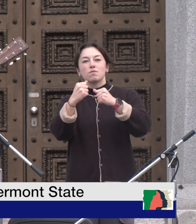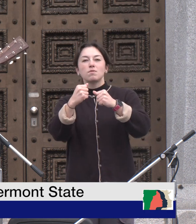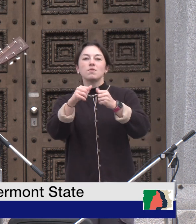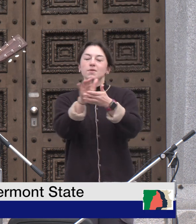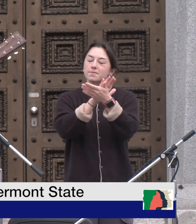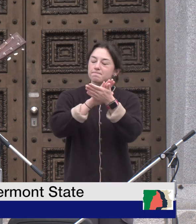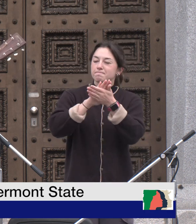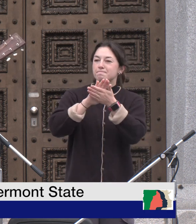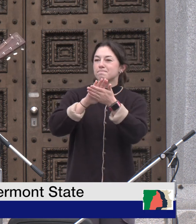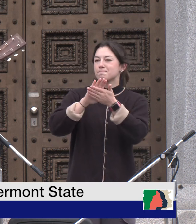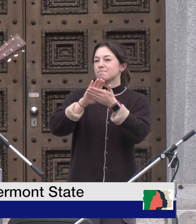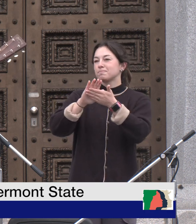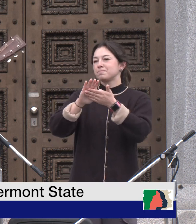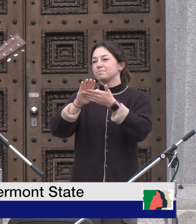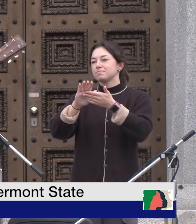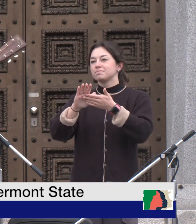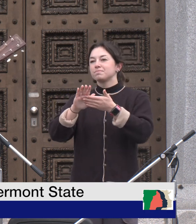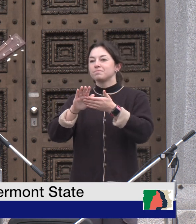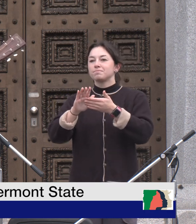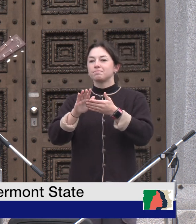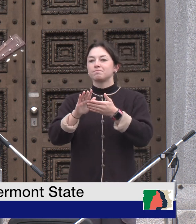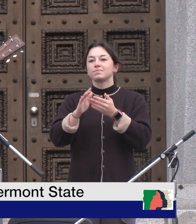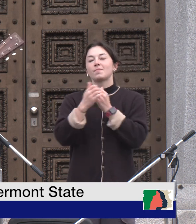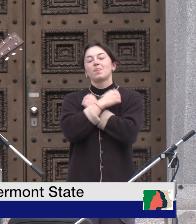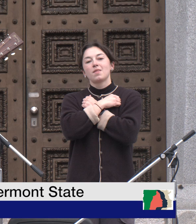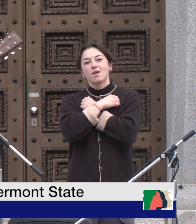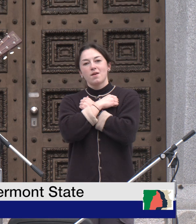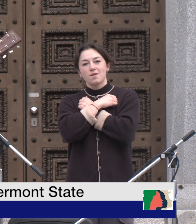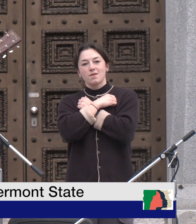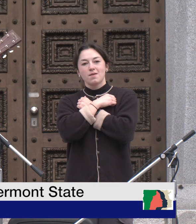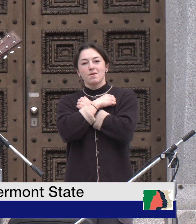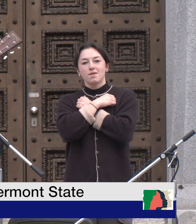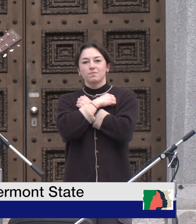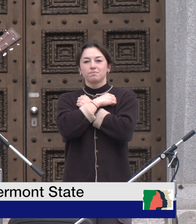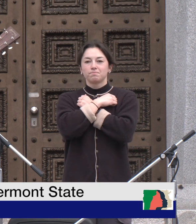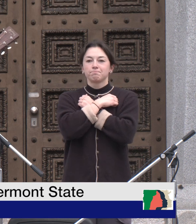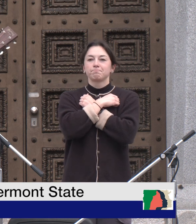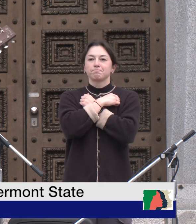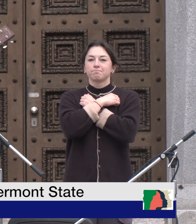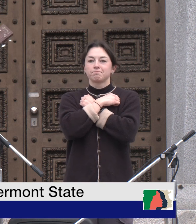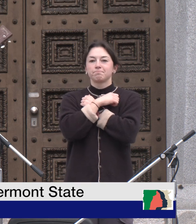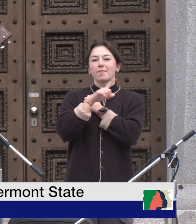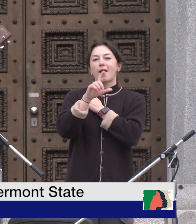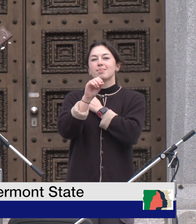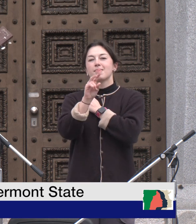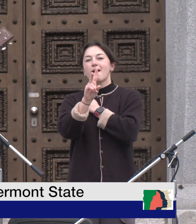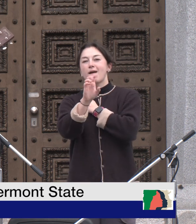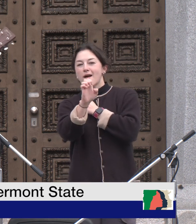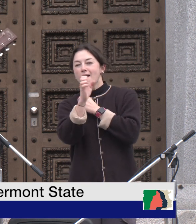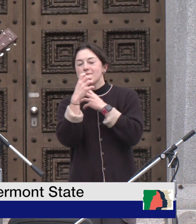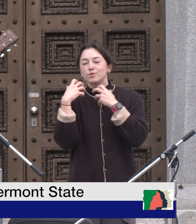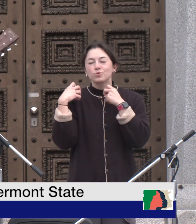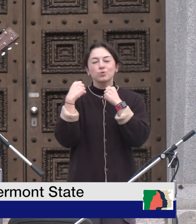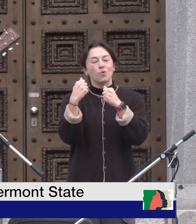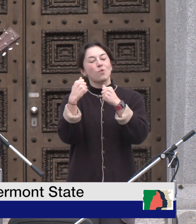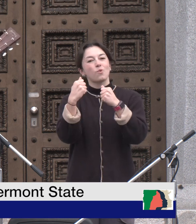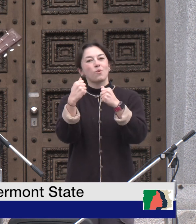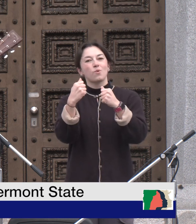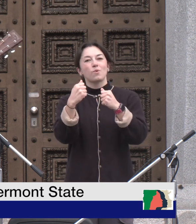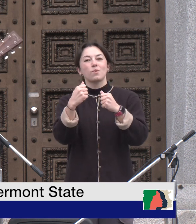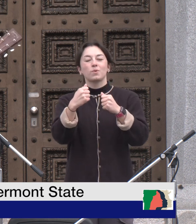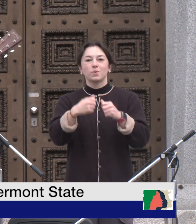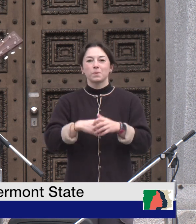that. We are kinder than that. Love is stronger than that.